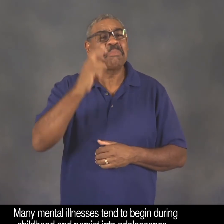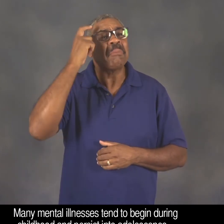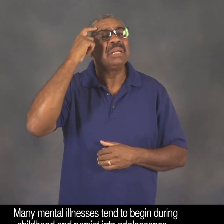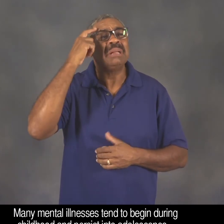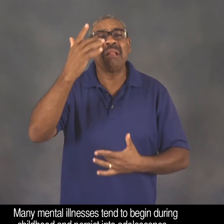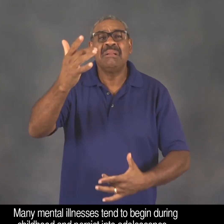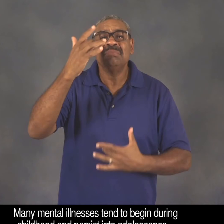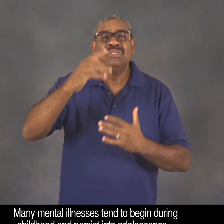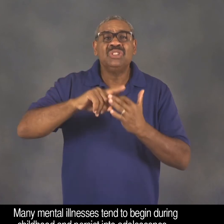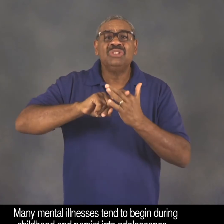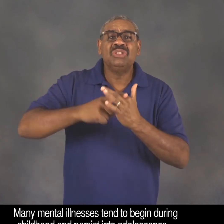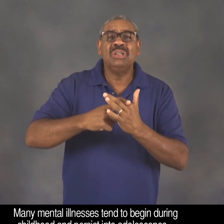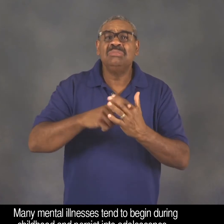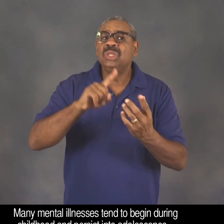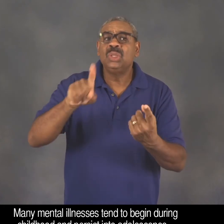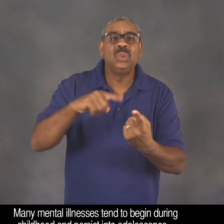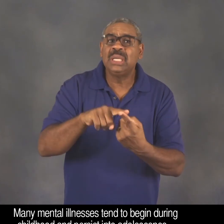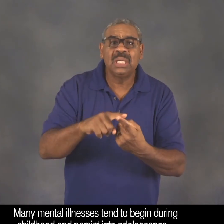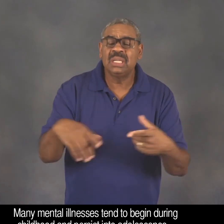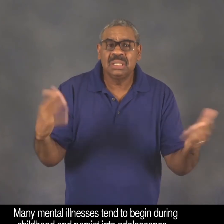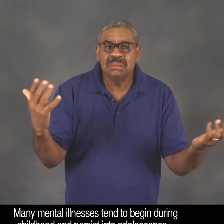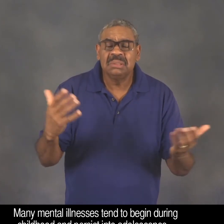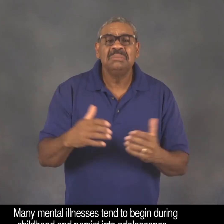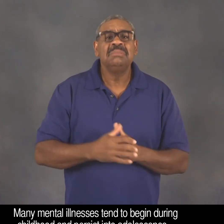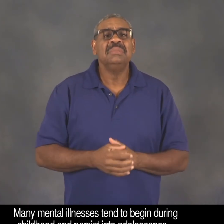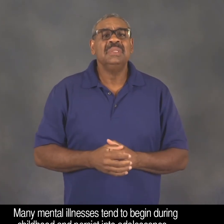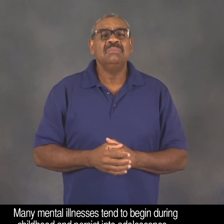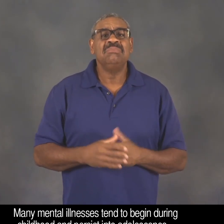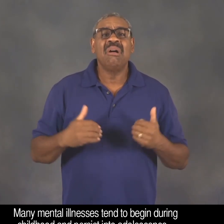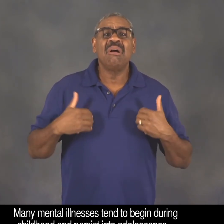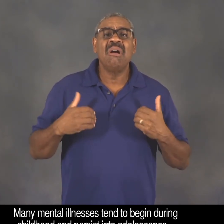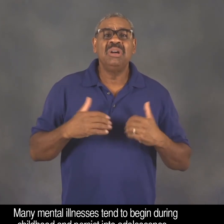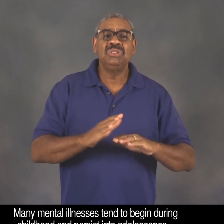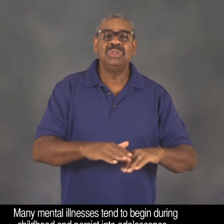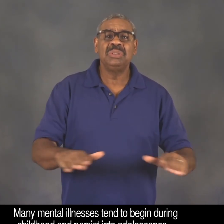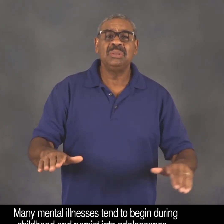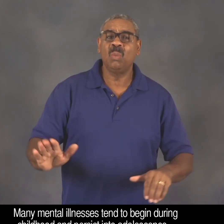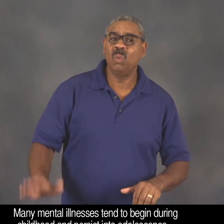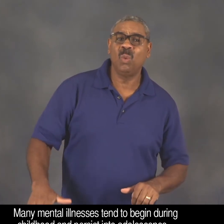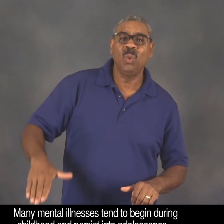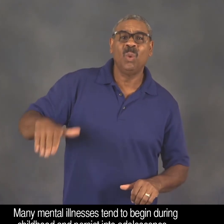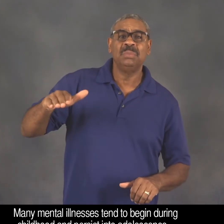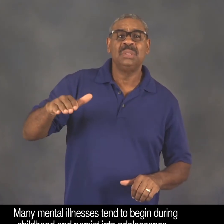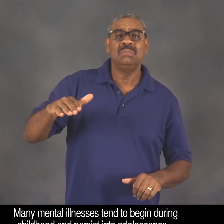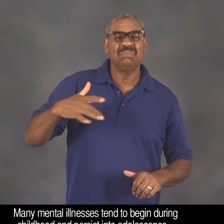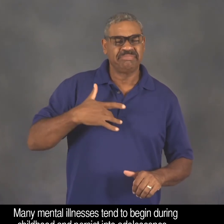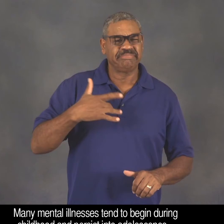Many mental illnesses tend to begin during childhood and persist into adolescence.